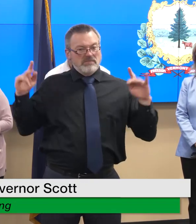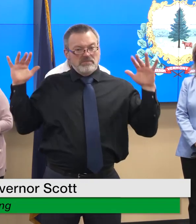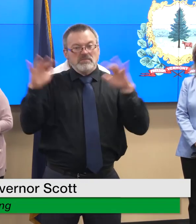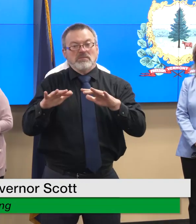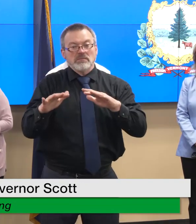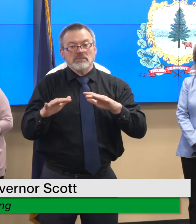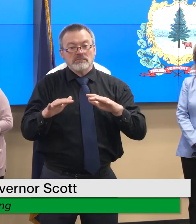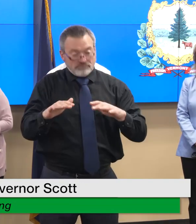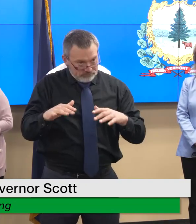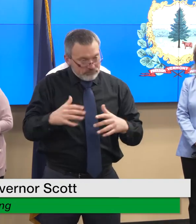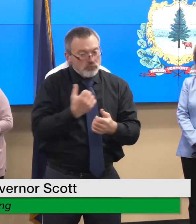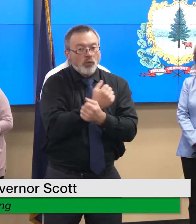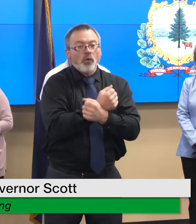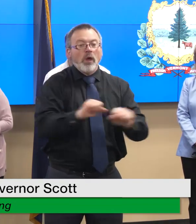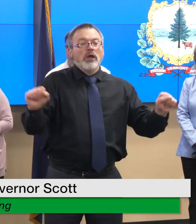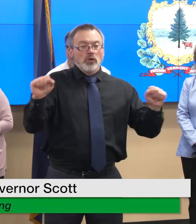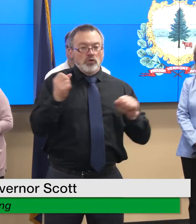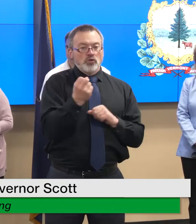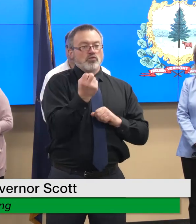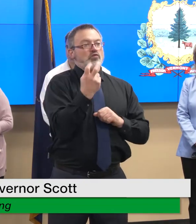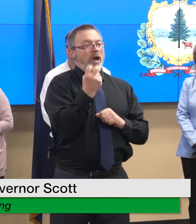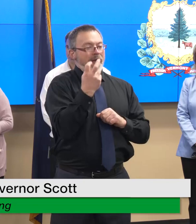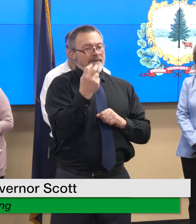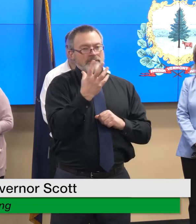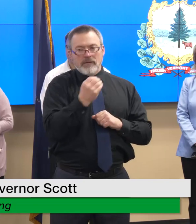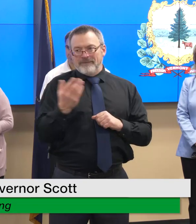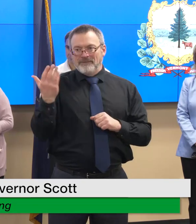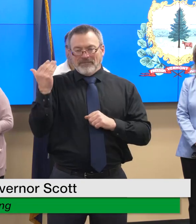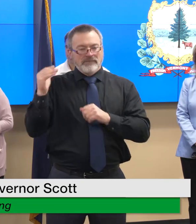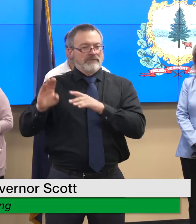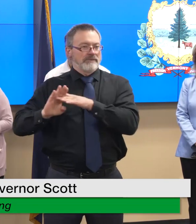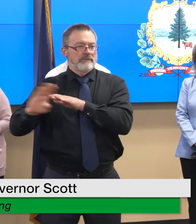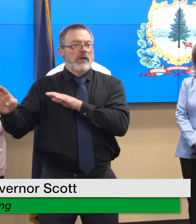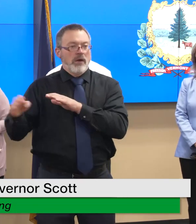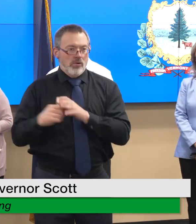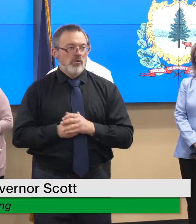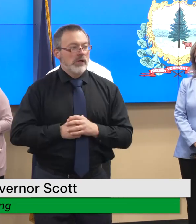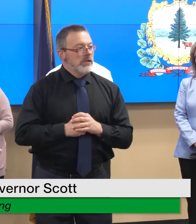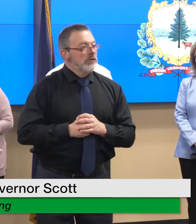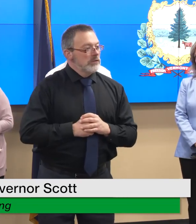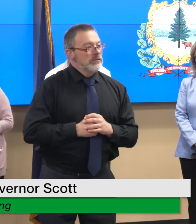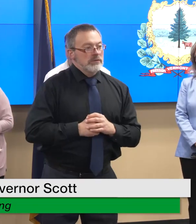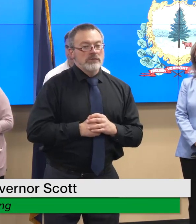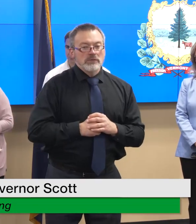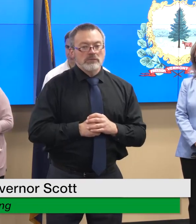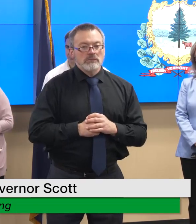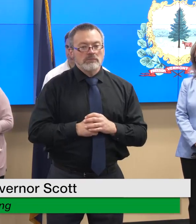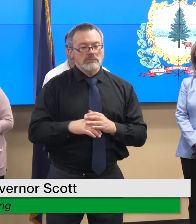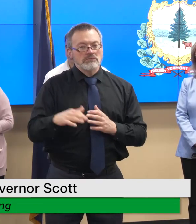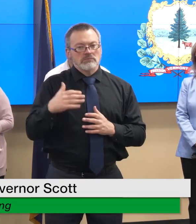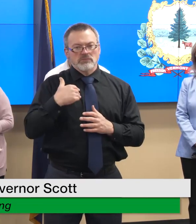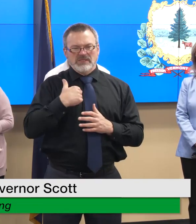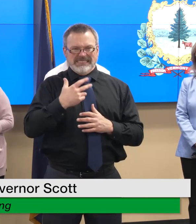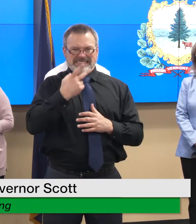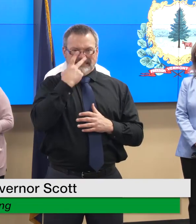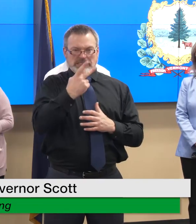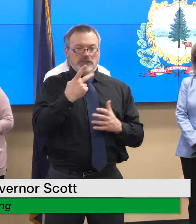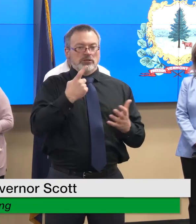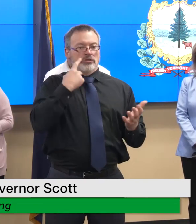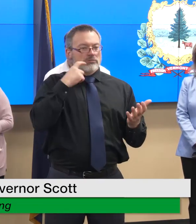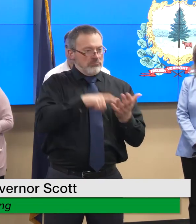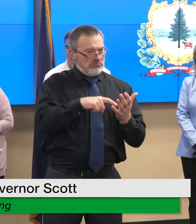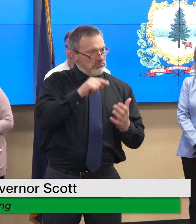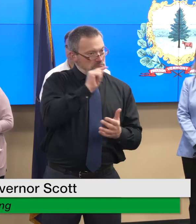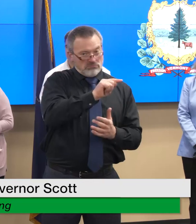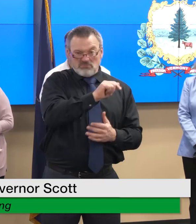evacuations. I want to take a moment to thank and to spotlight these teams, all volunteers, who answered the